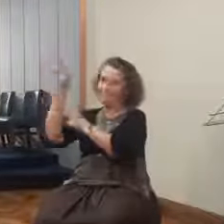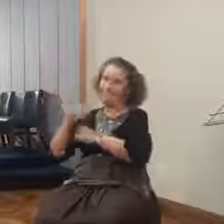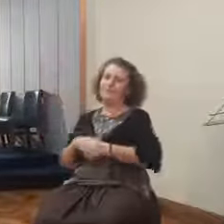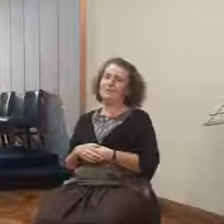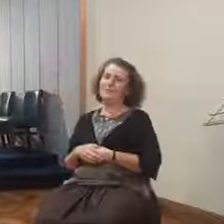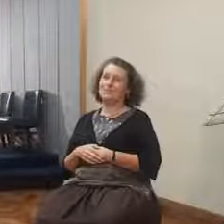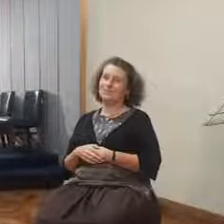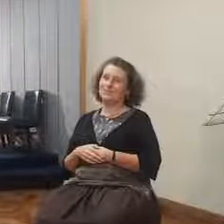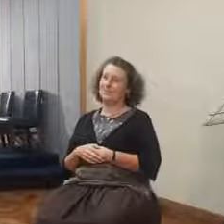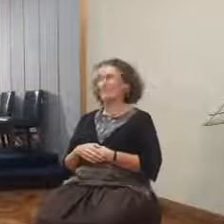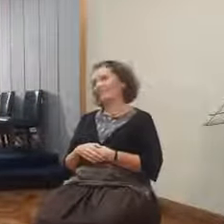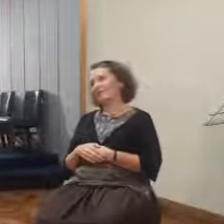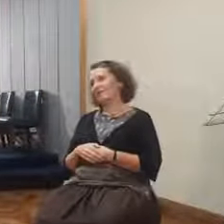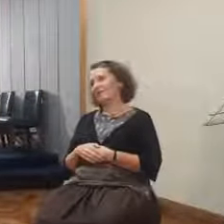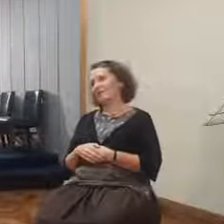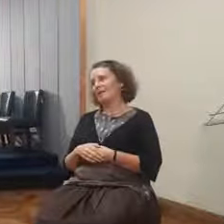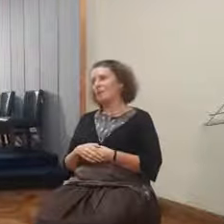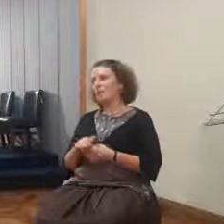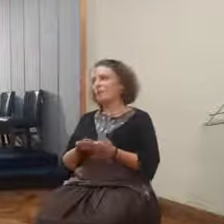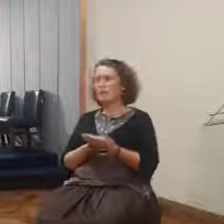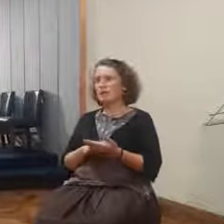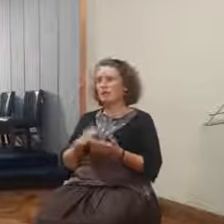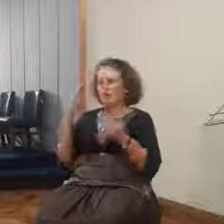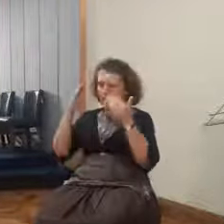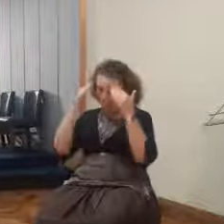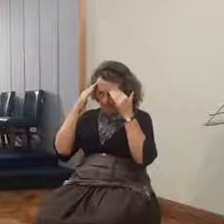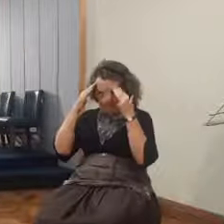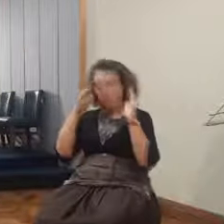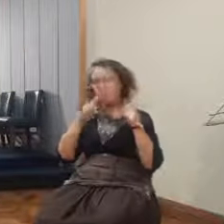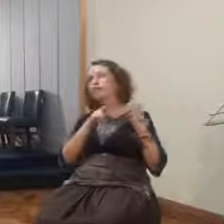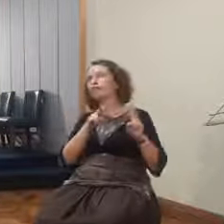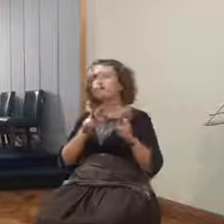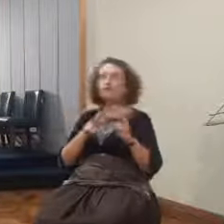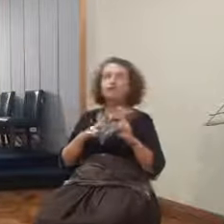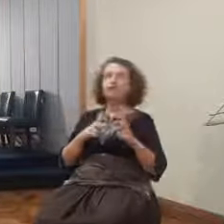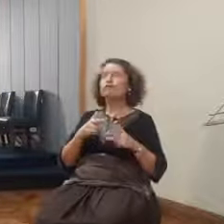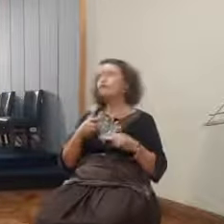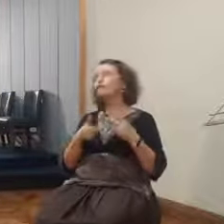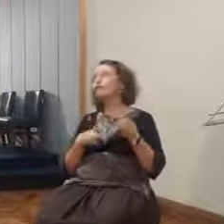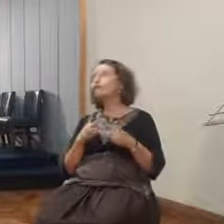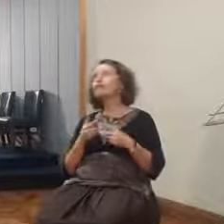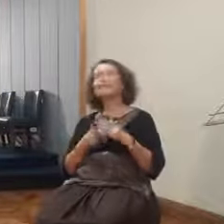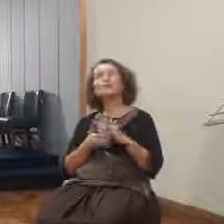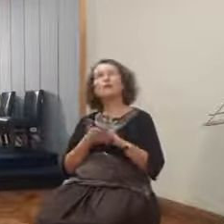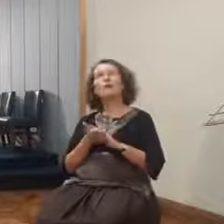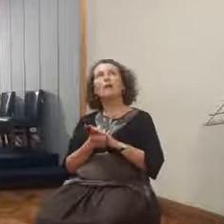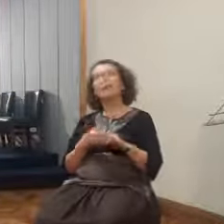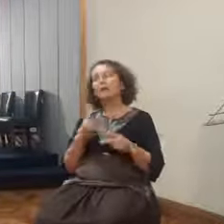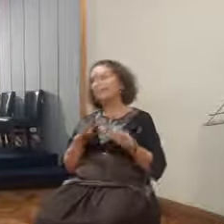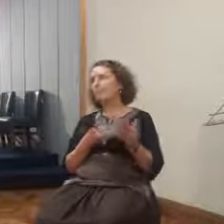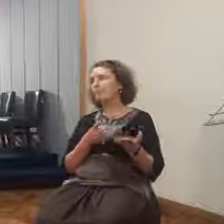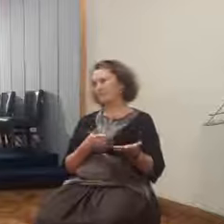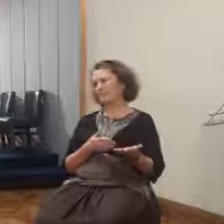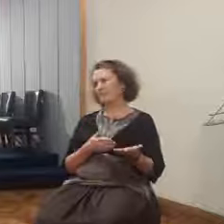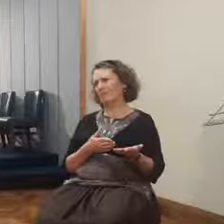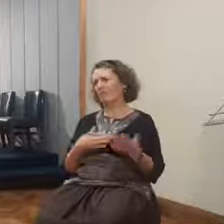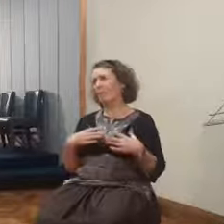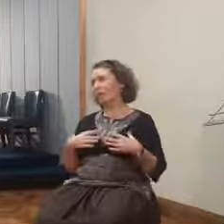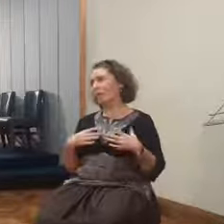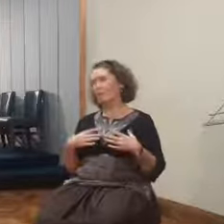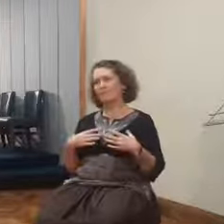we direct our praise. And if we're lazy and casual and unthinking, any of us can be